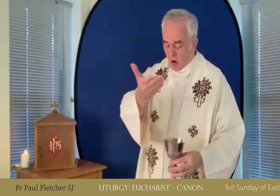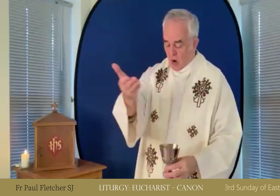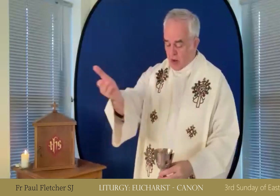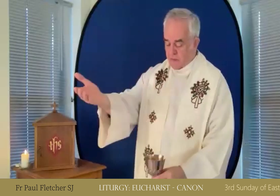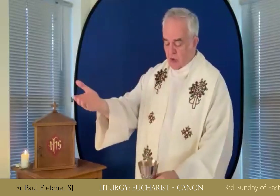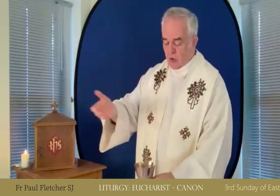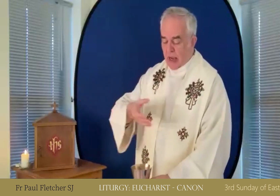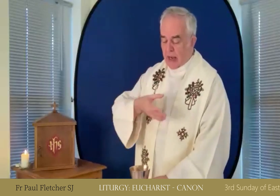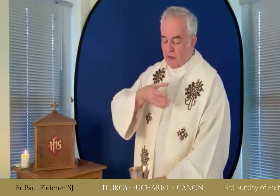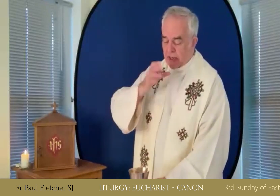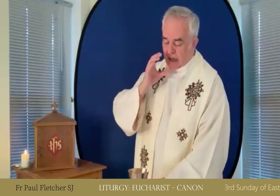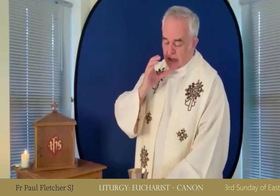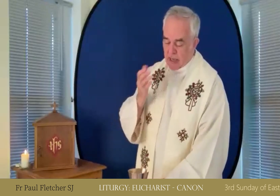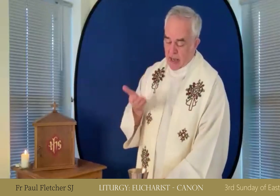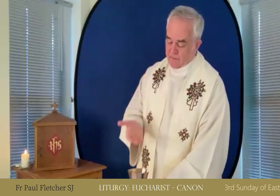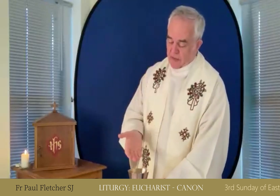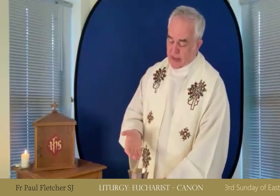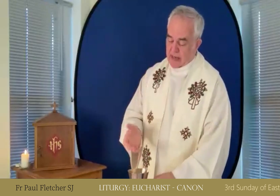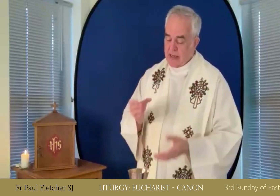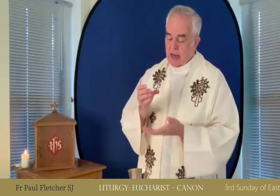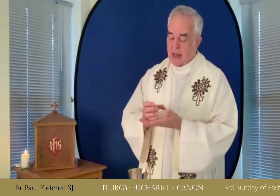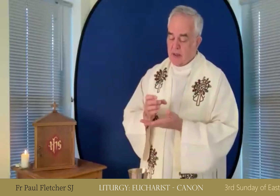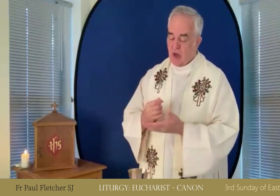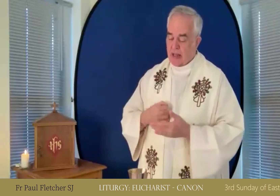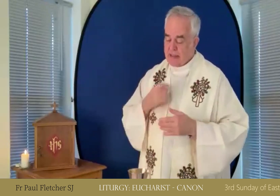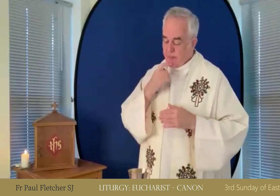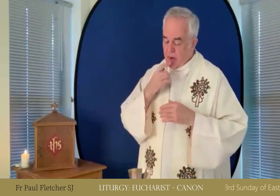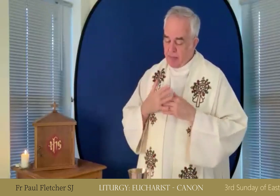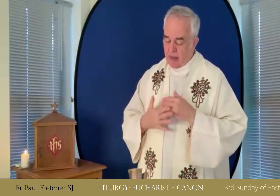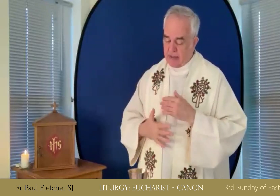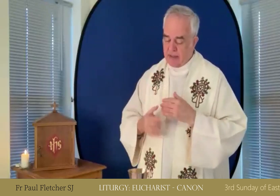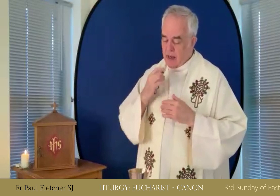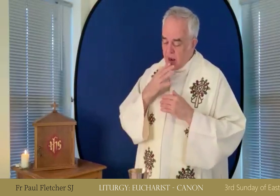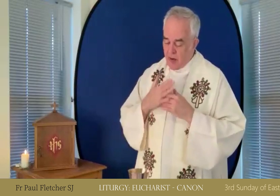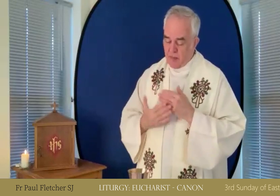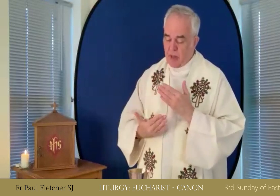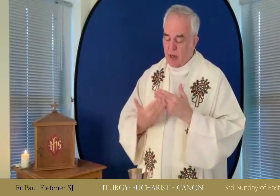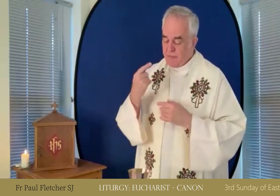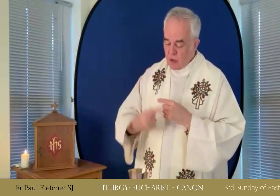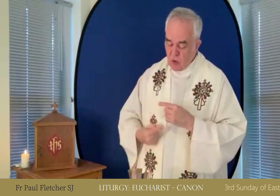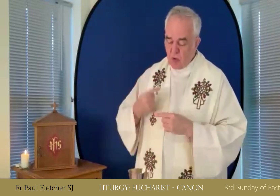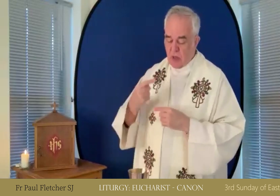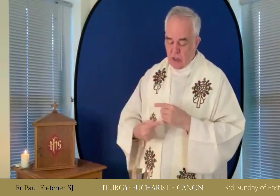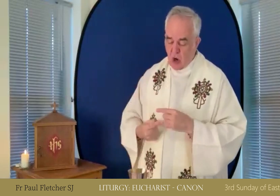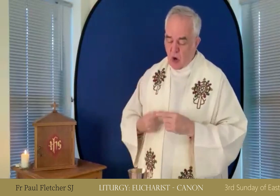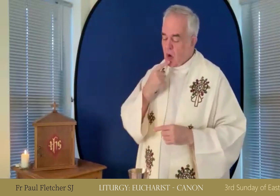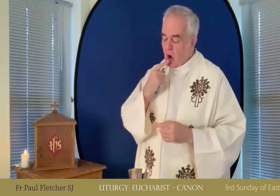all of you, and drink, for this is the chalice of my blood, the blood of the new eternal